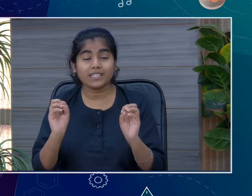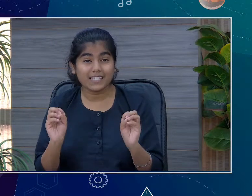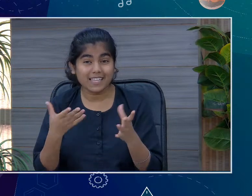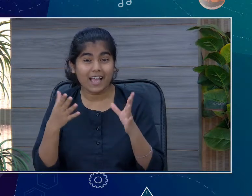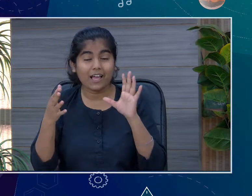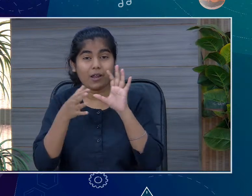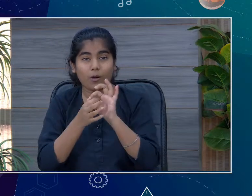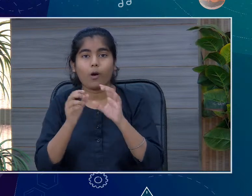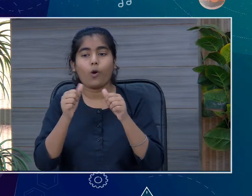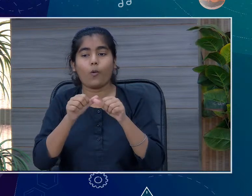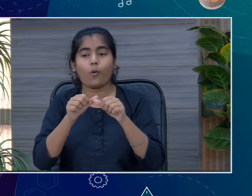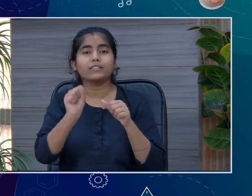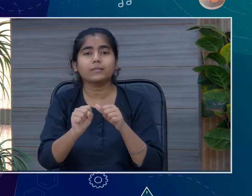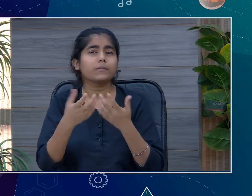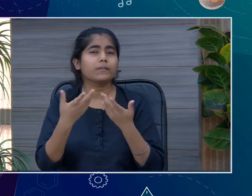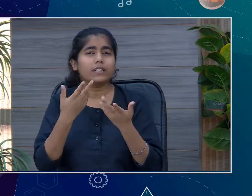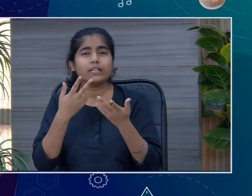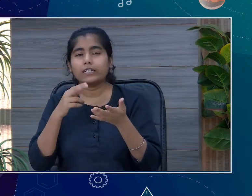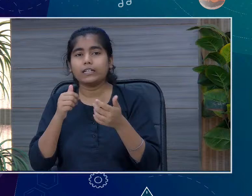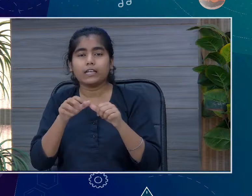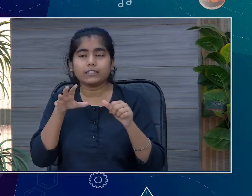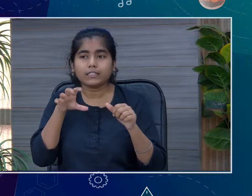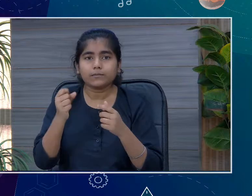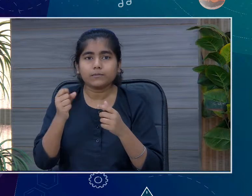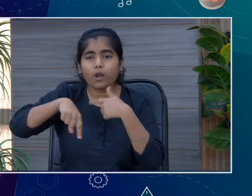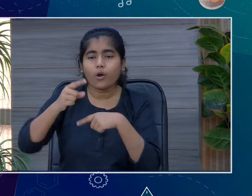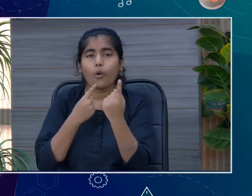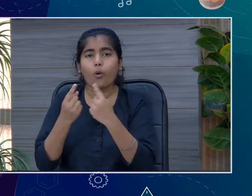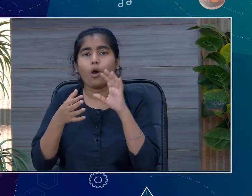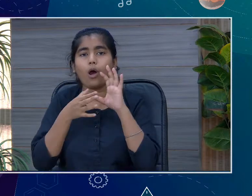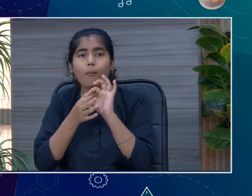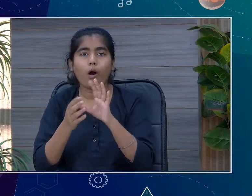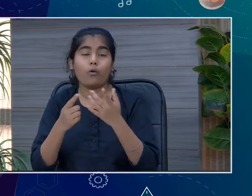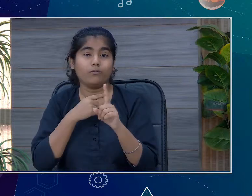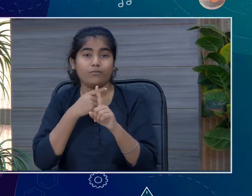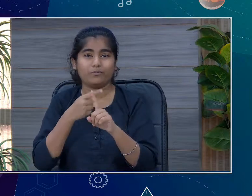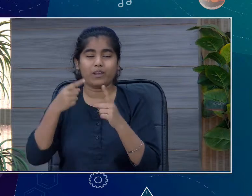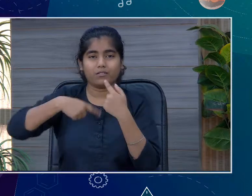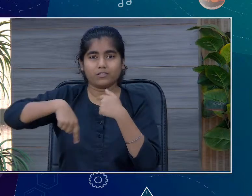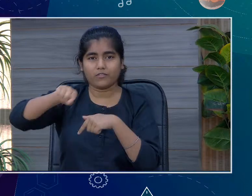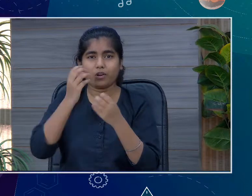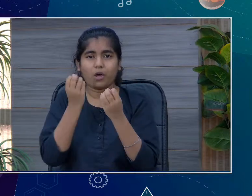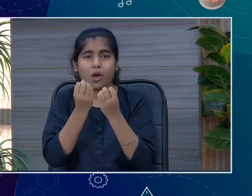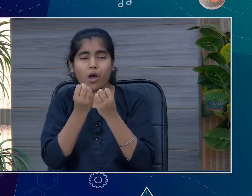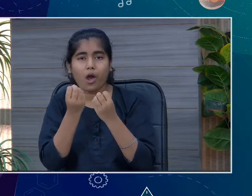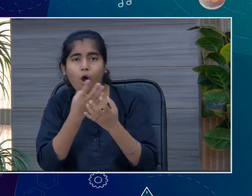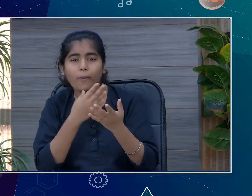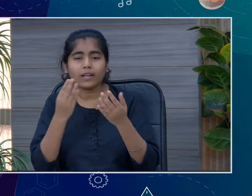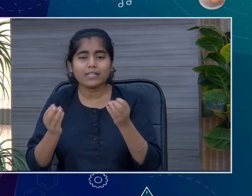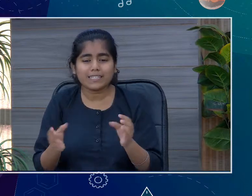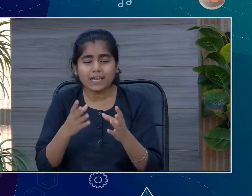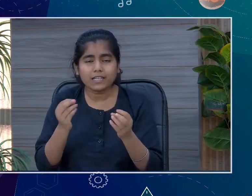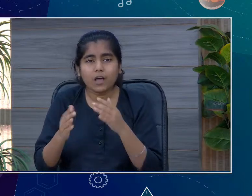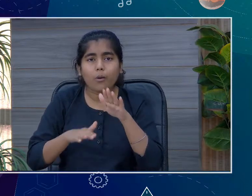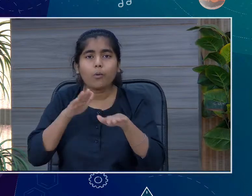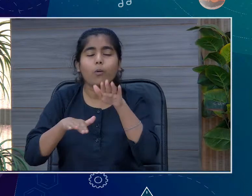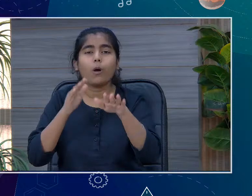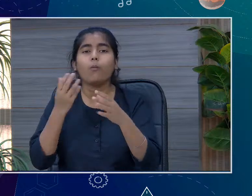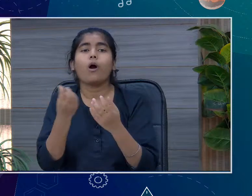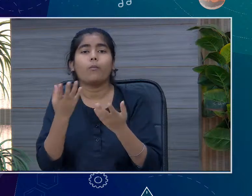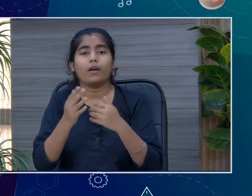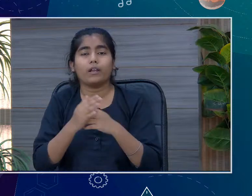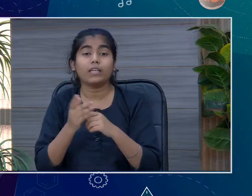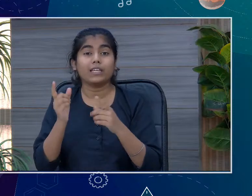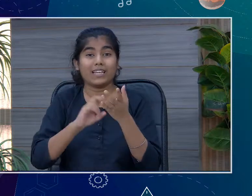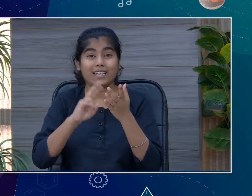about the accessibility. What kind of accessibility we are talking about, and what how many initiatives have been taken by the N.C.E.R.T. But before